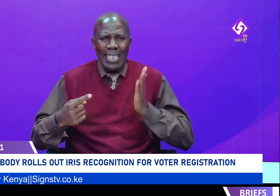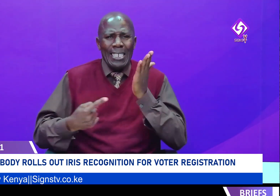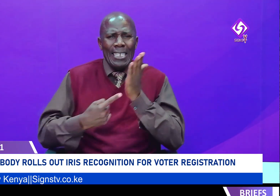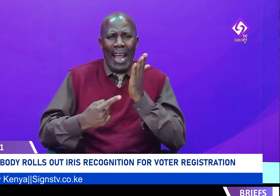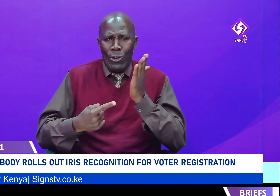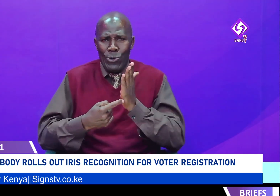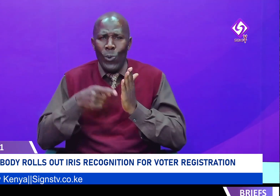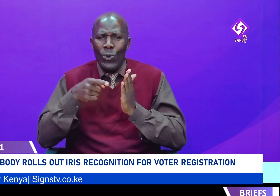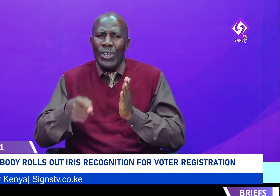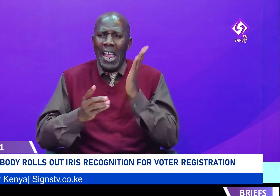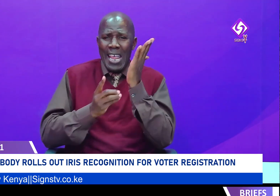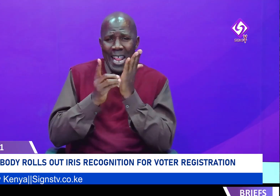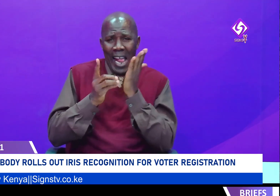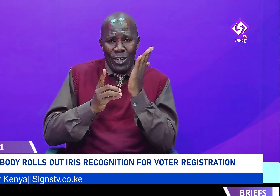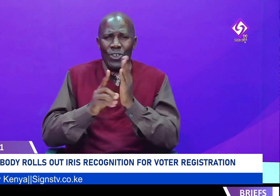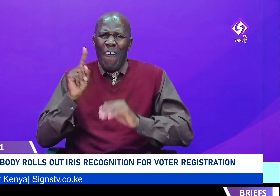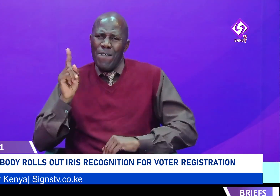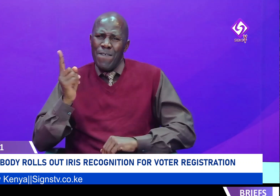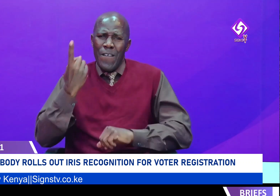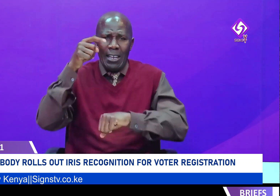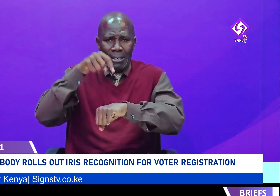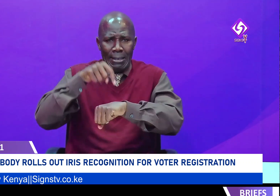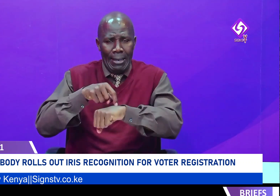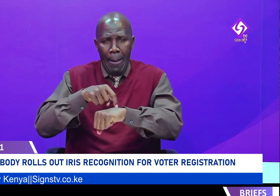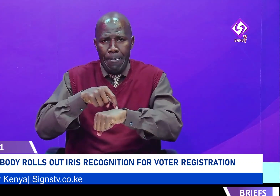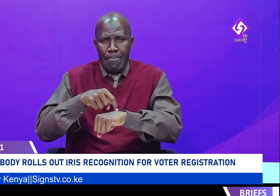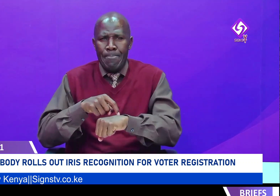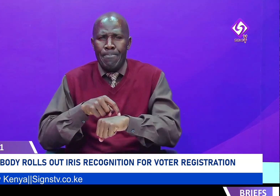biometric data for the first time.